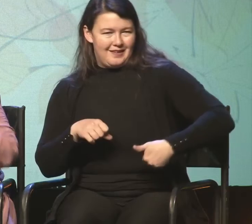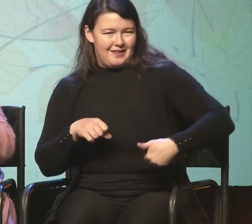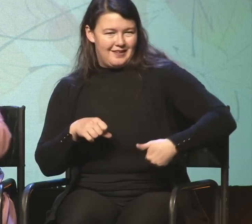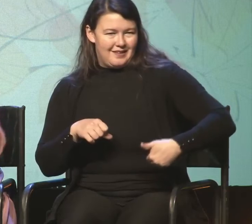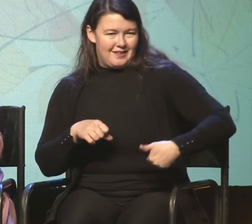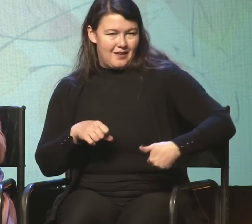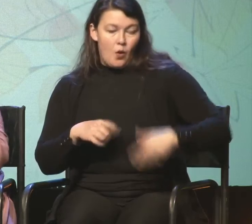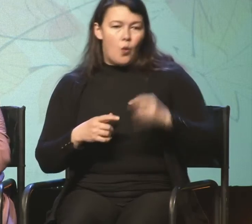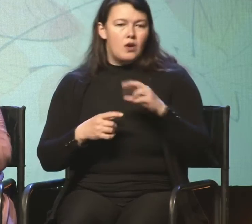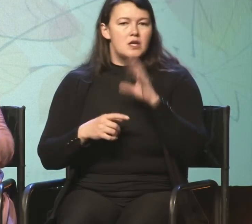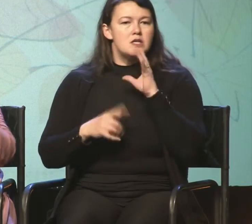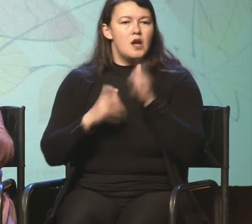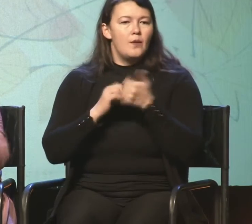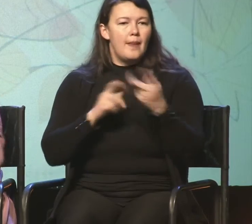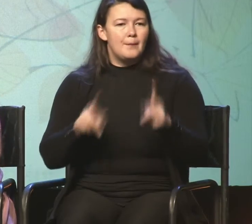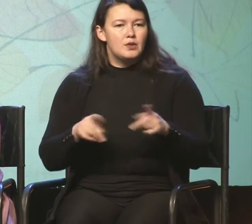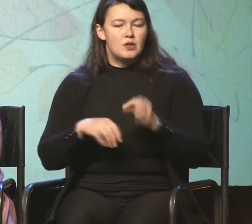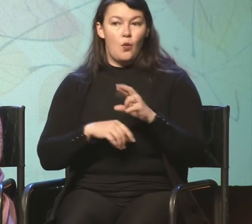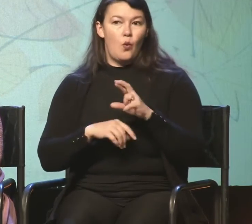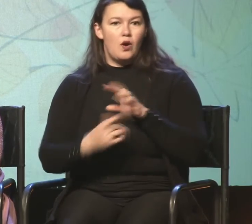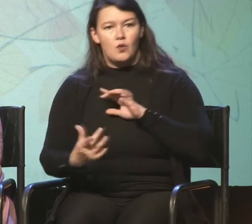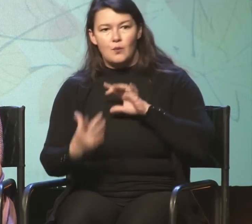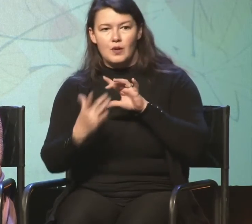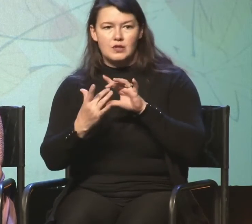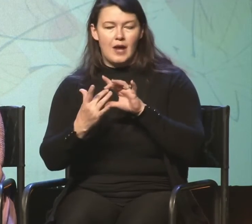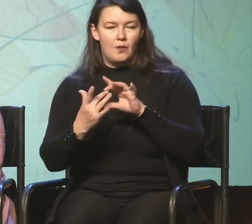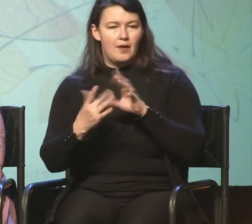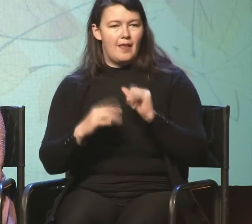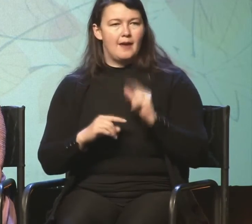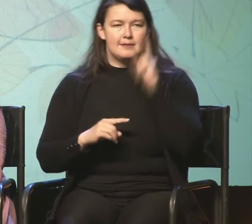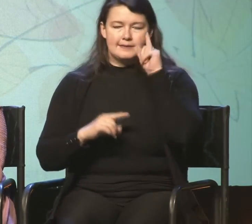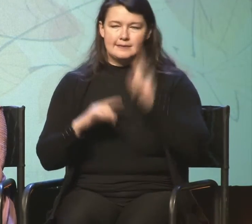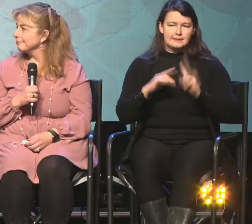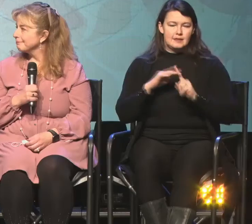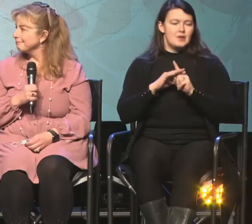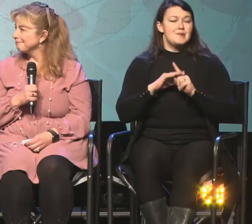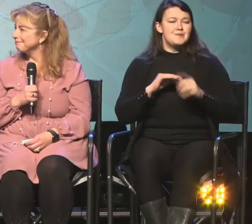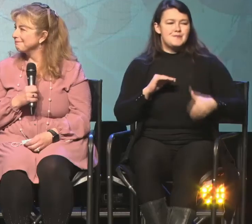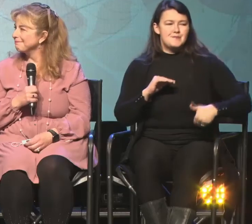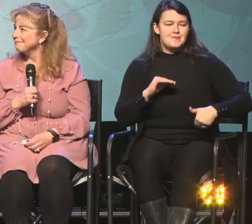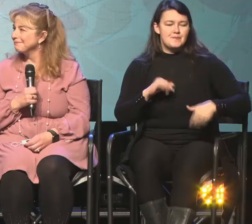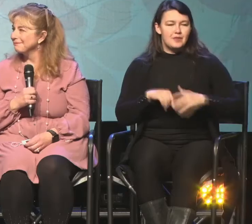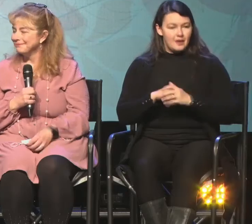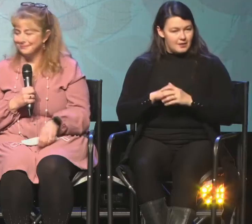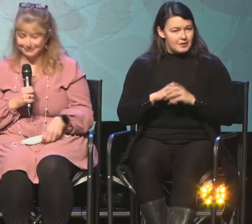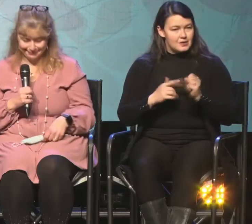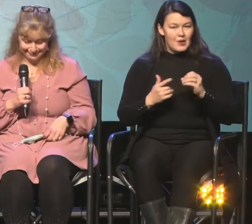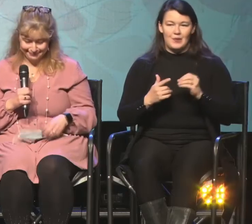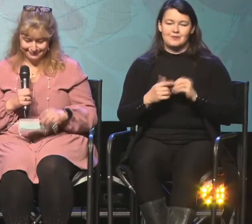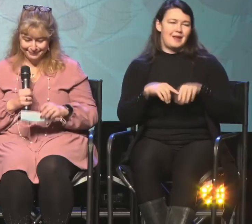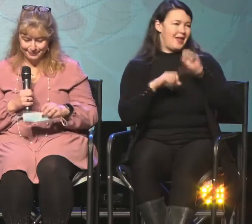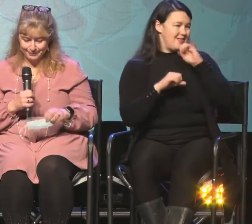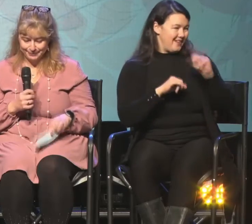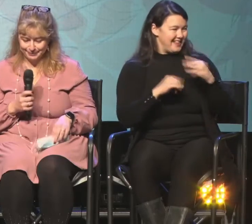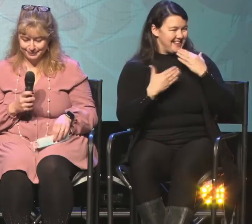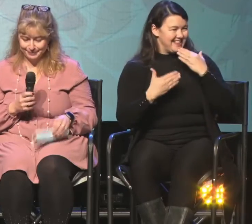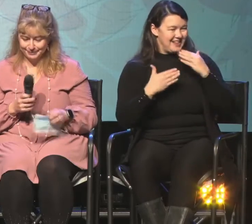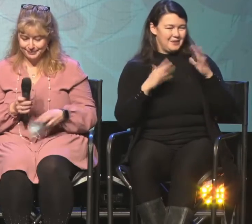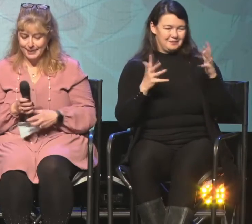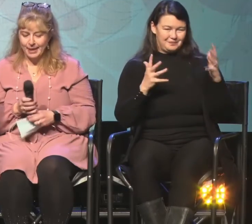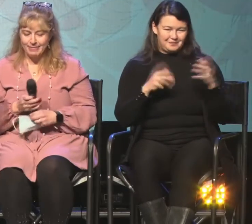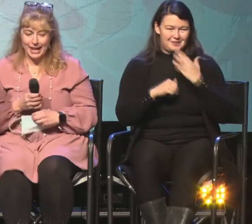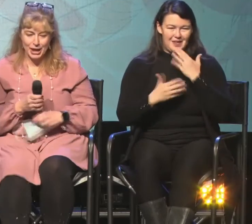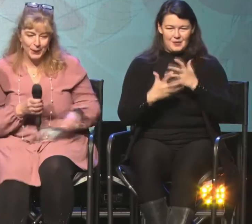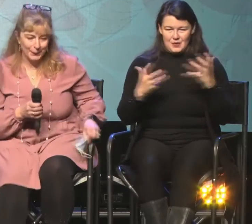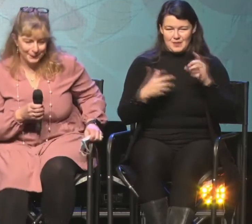this person, or just reach out. That's all it takes sometimes. I love it. I love it. Give Sandy a great big hand. Thank you so